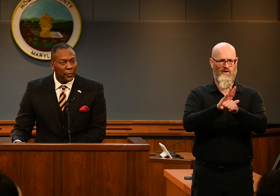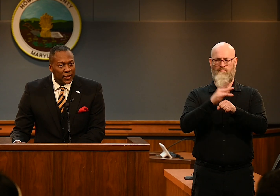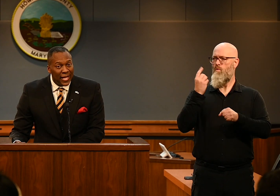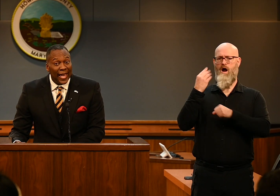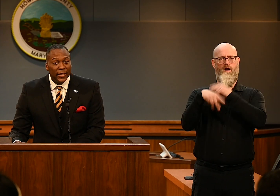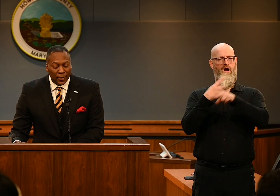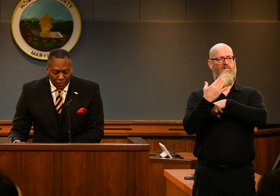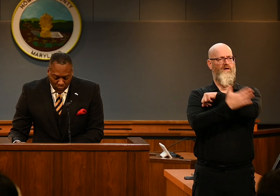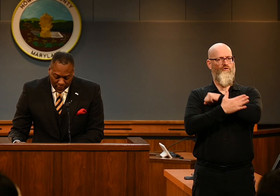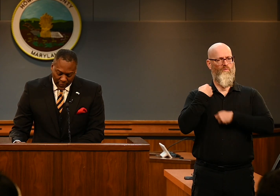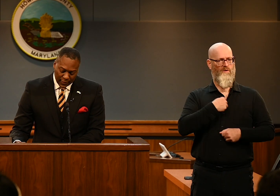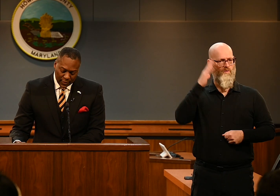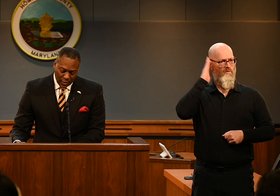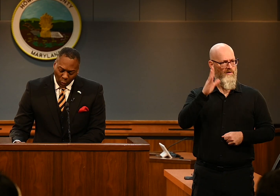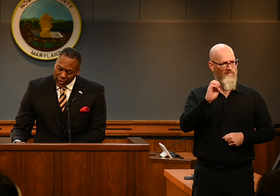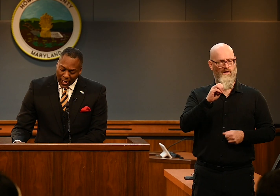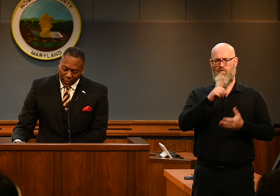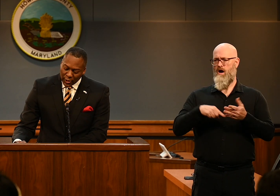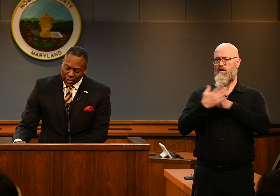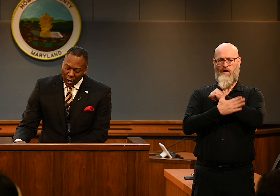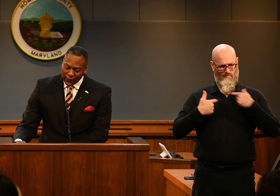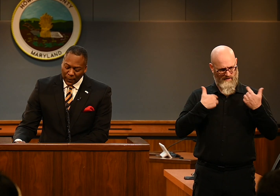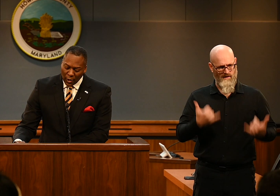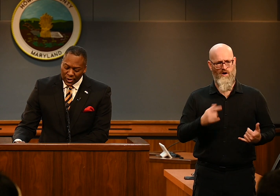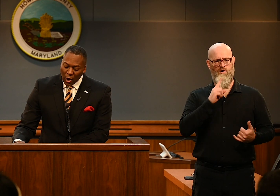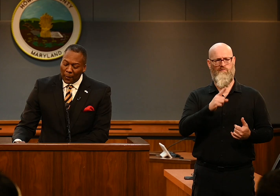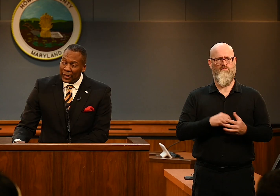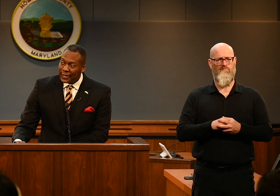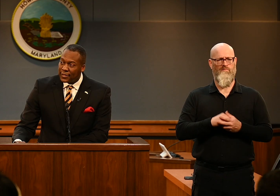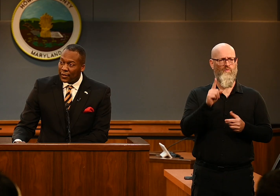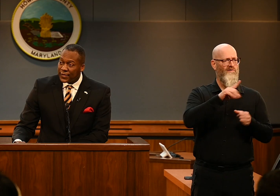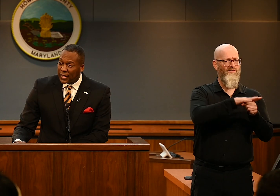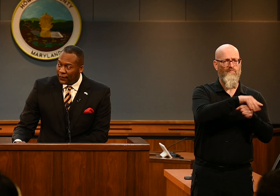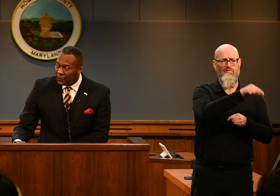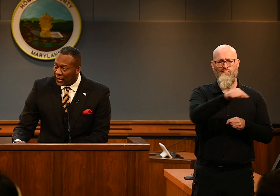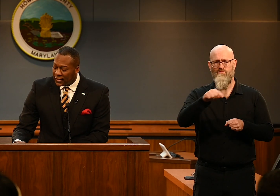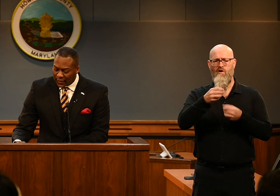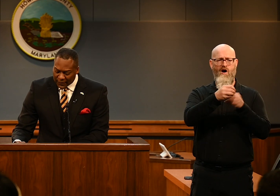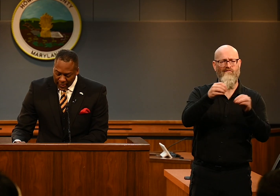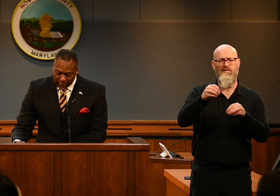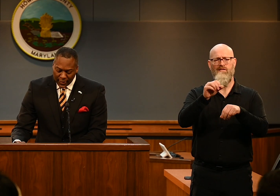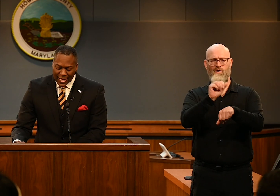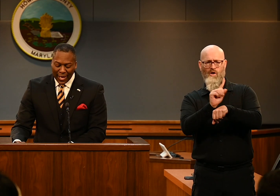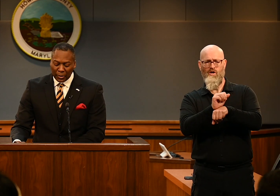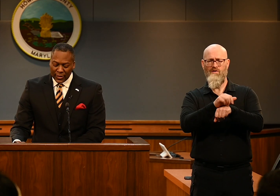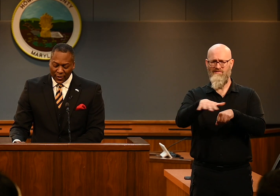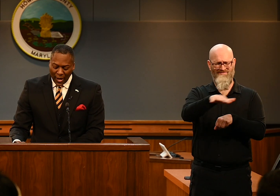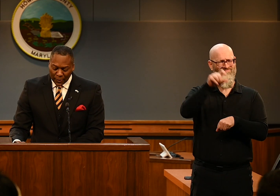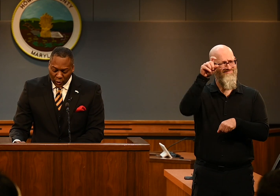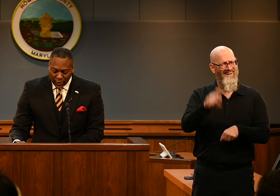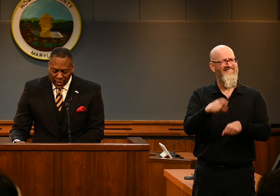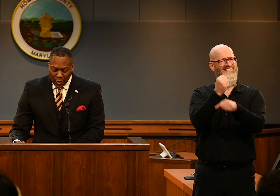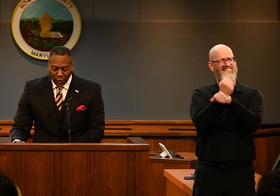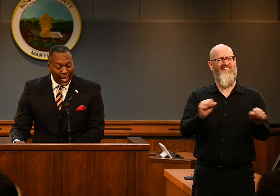a county, a community, where neighborhoods and office parks are places of safety, places of dignity, and places